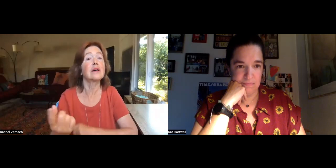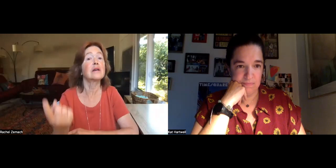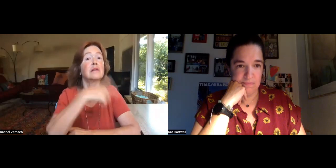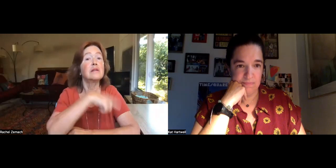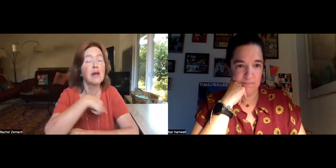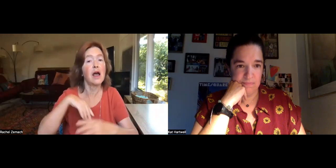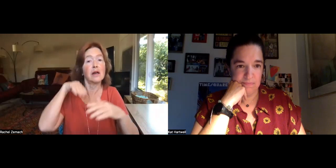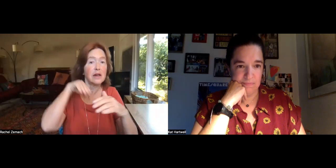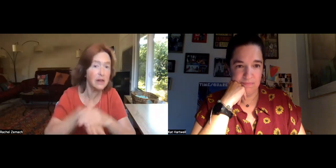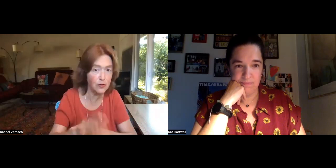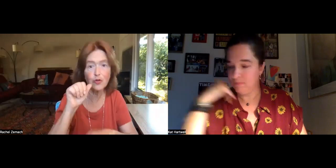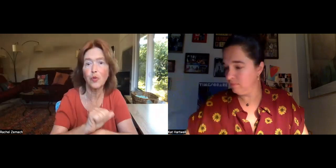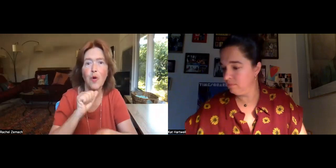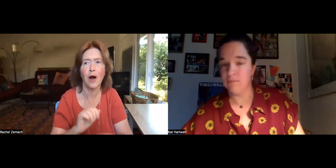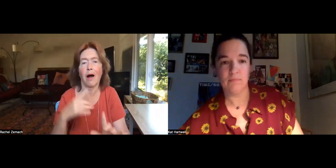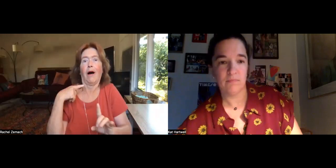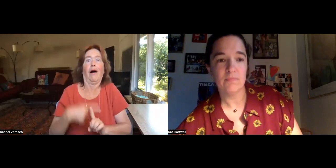Like, they didn't work.